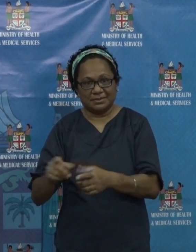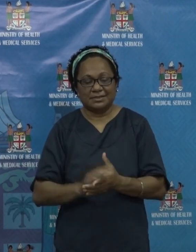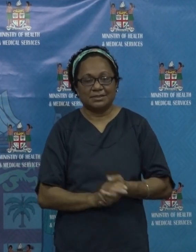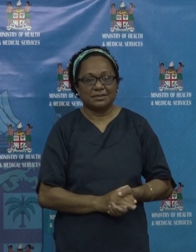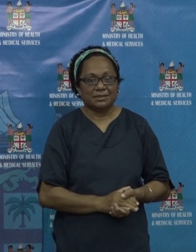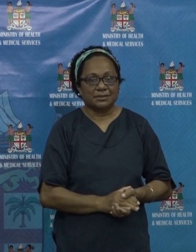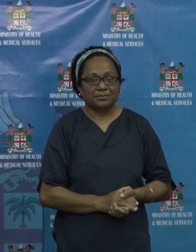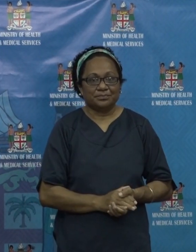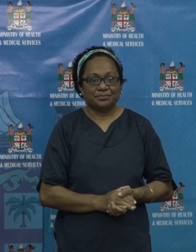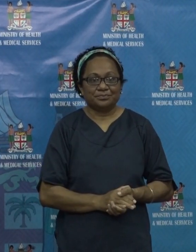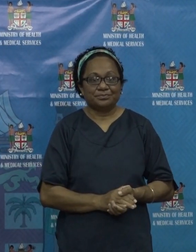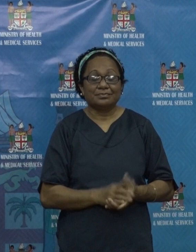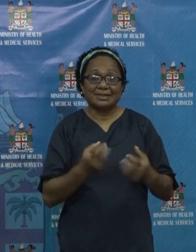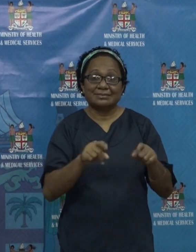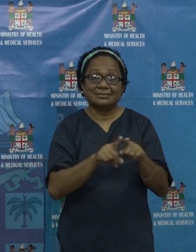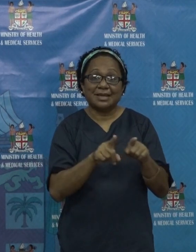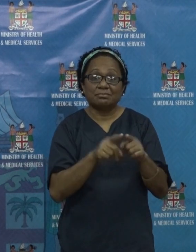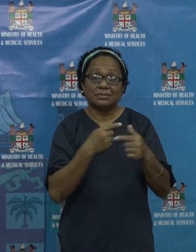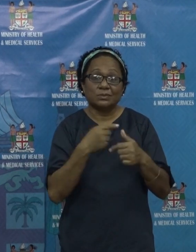As we have heard,